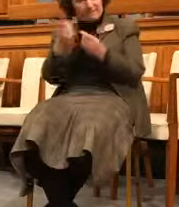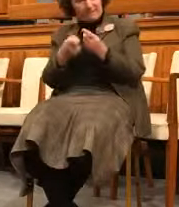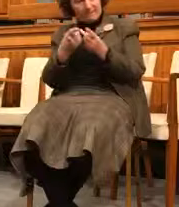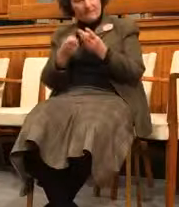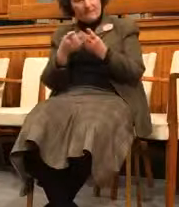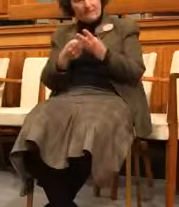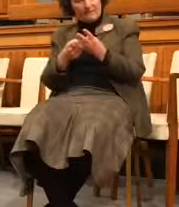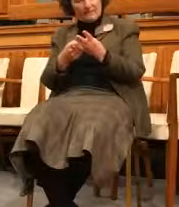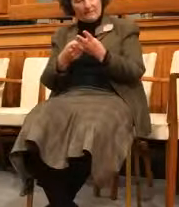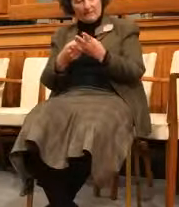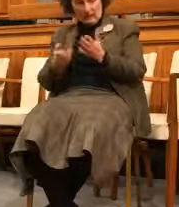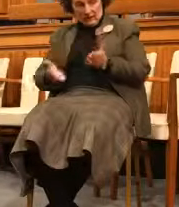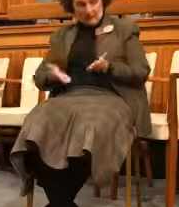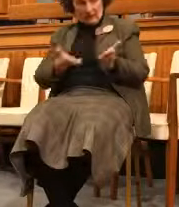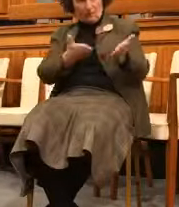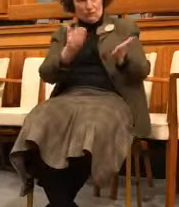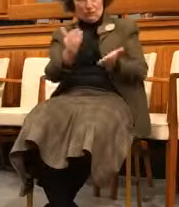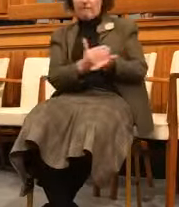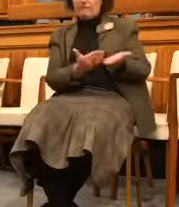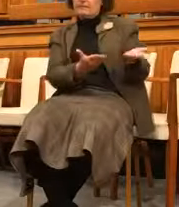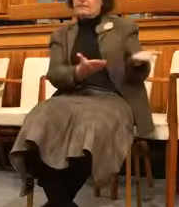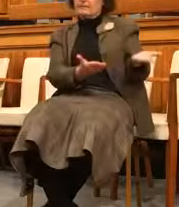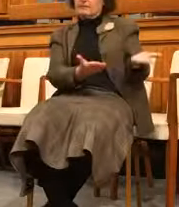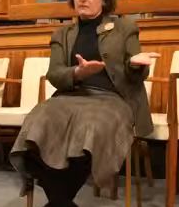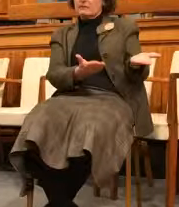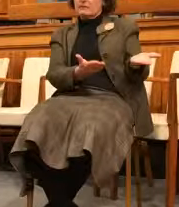In this very verse, for example,